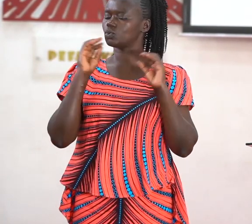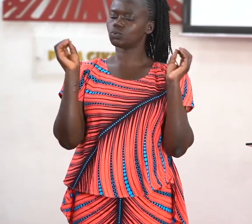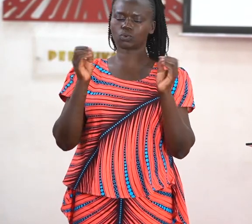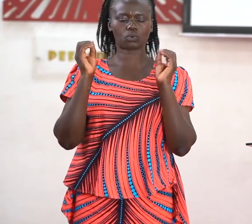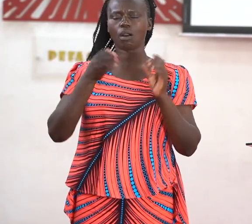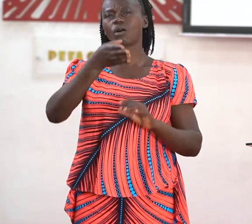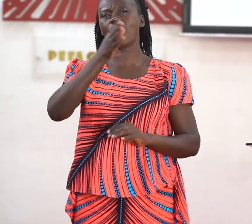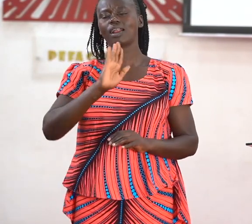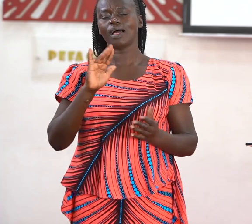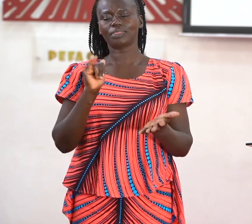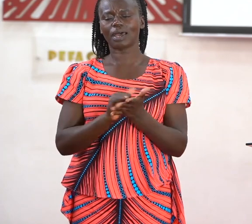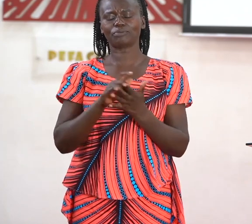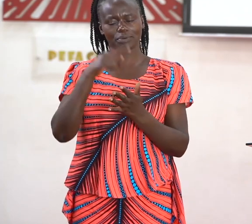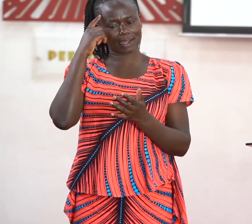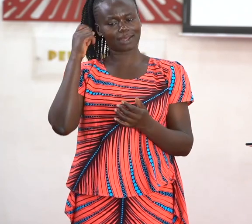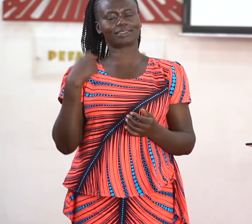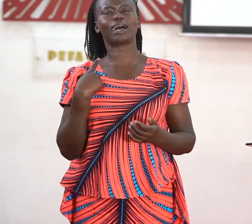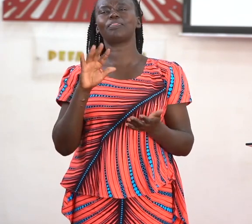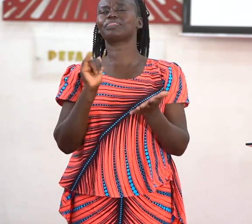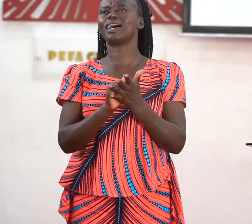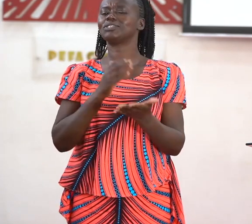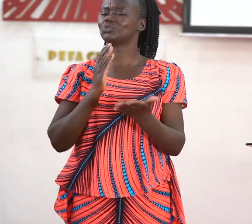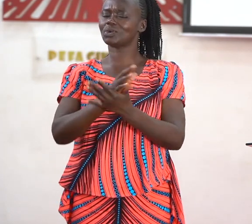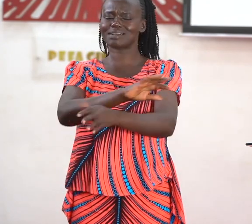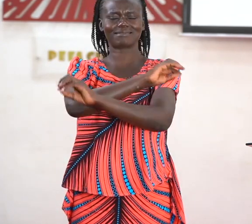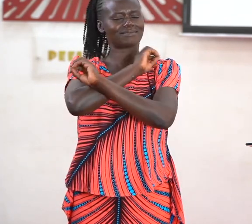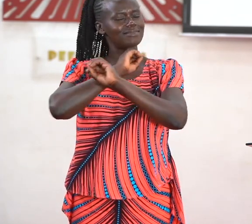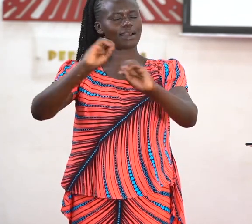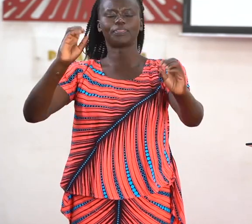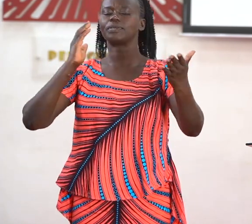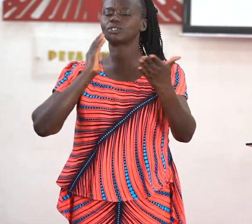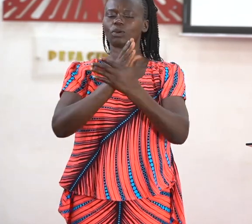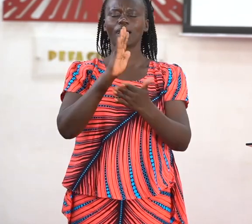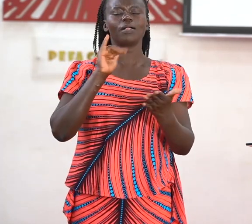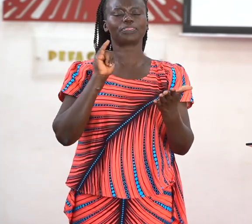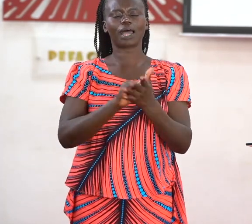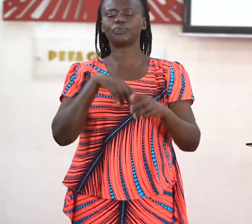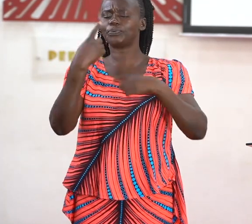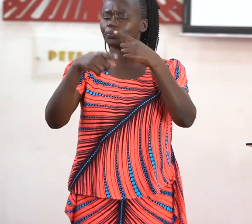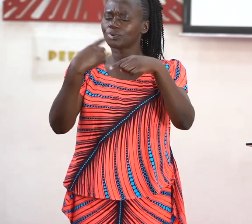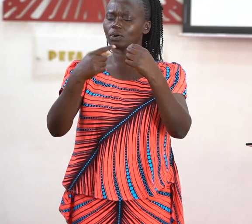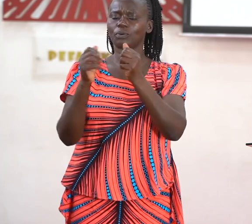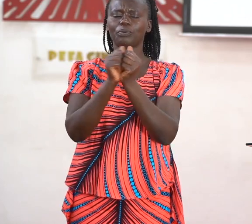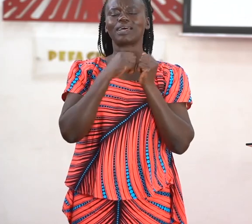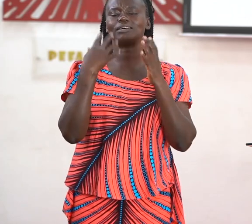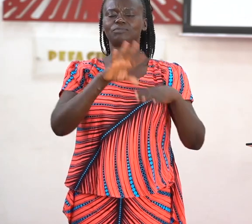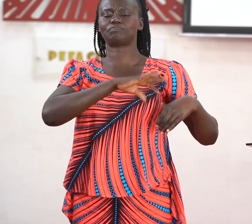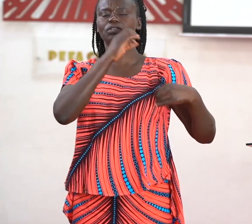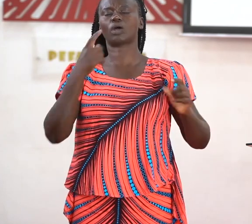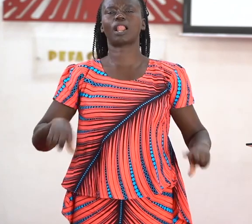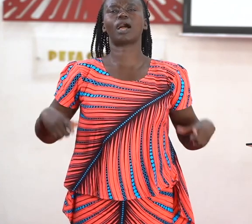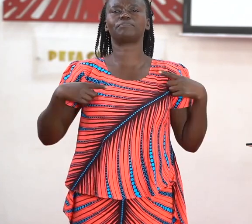and to realize that indeed nothing has stopped, that we may continue with our spiritual lives, because